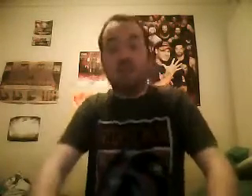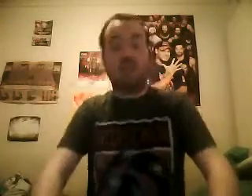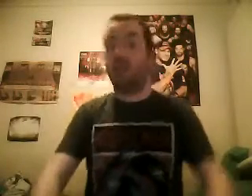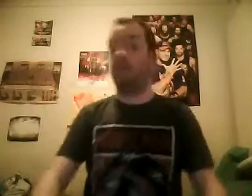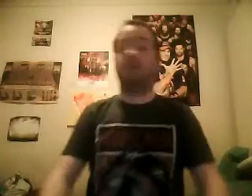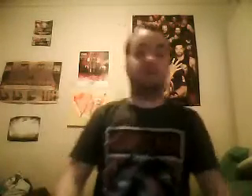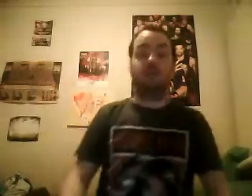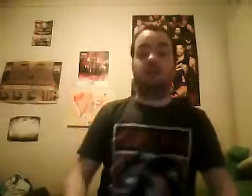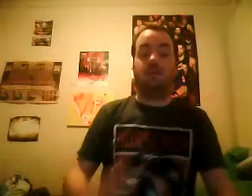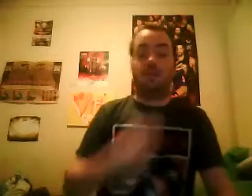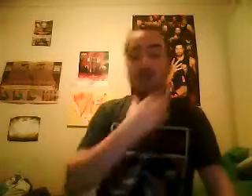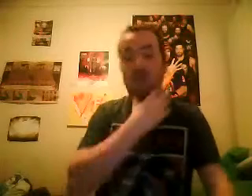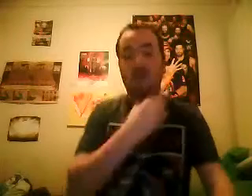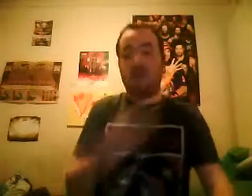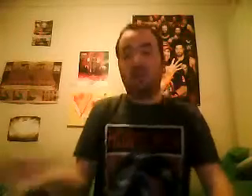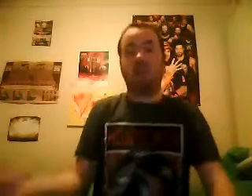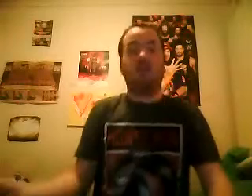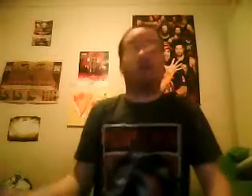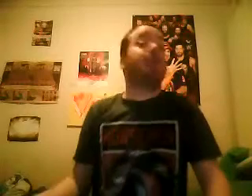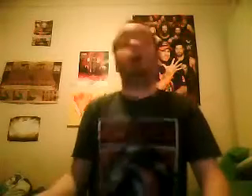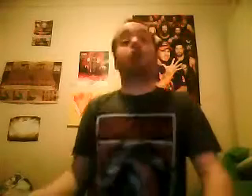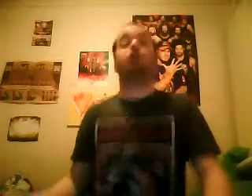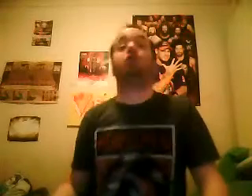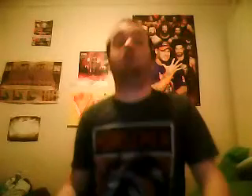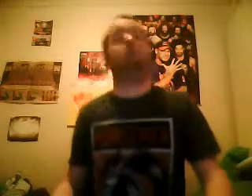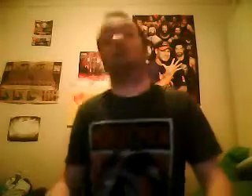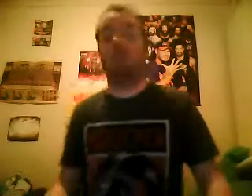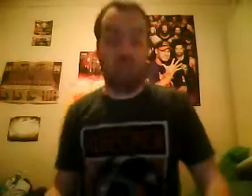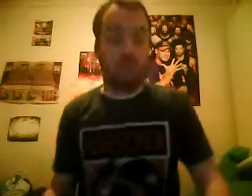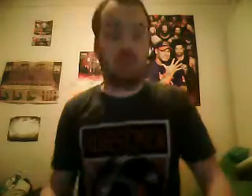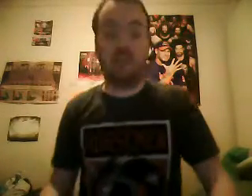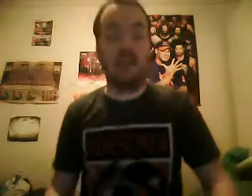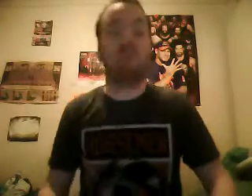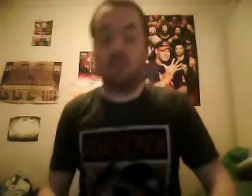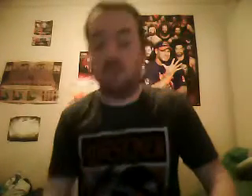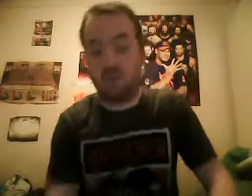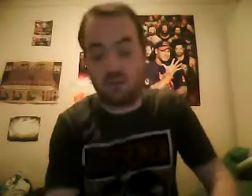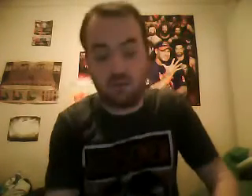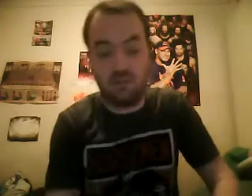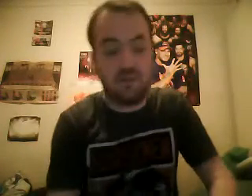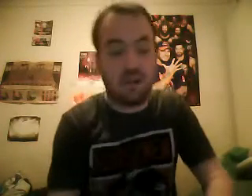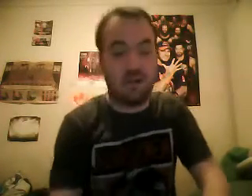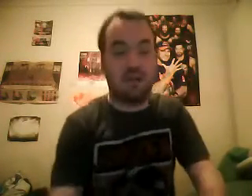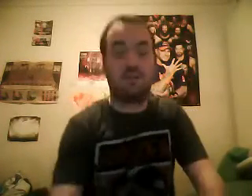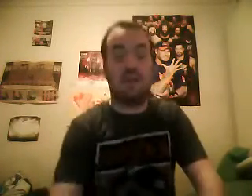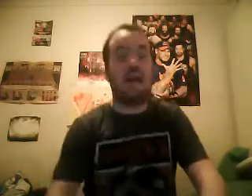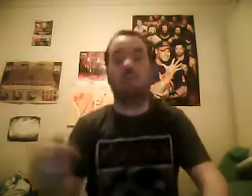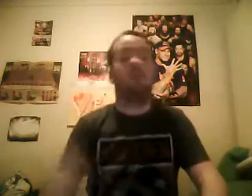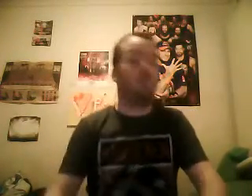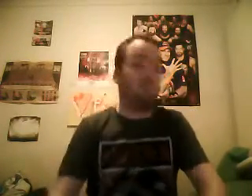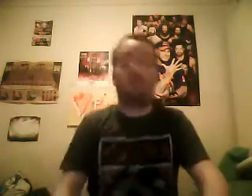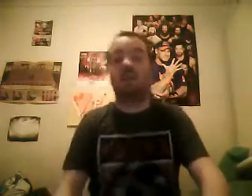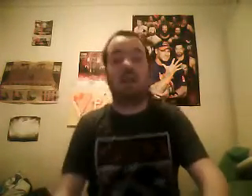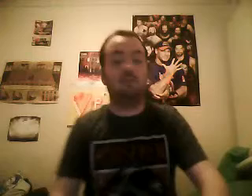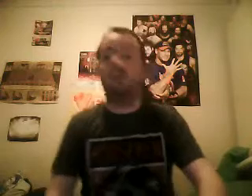there. And I'm not liking her because she's blonde. Like, everybody's excuse nowadays to hate on blonde-haired women.